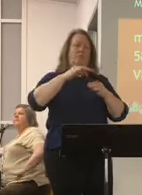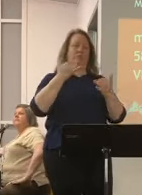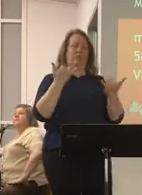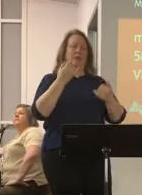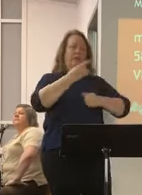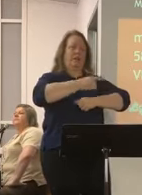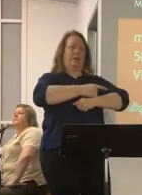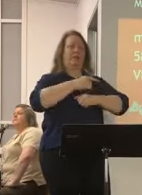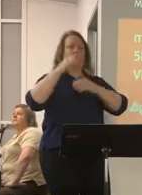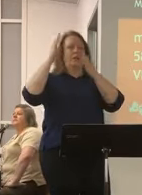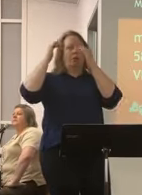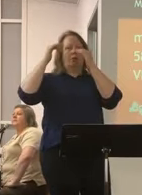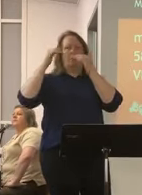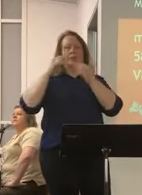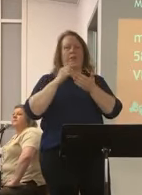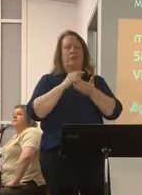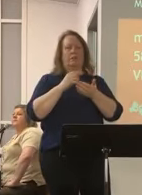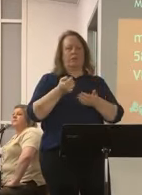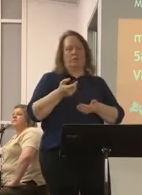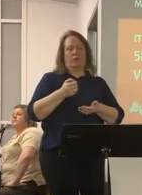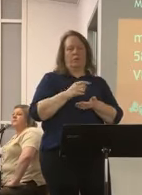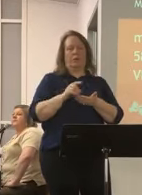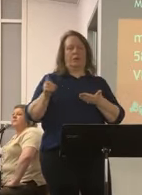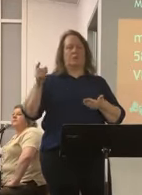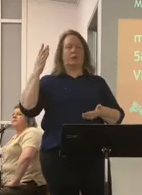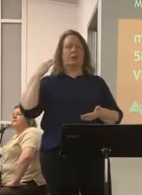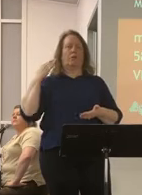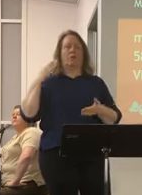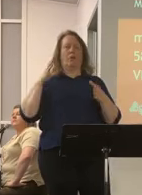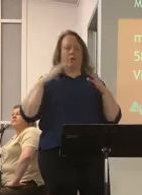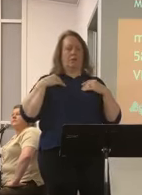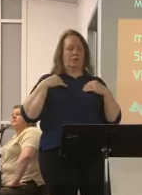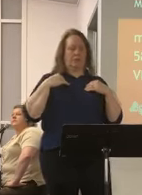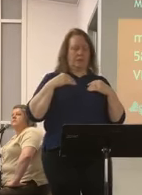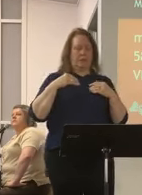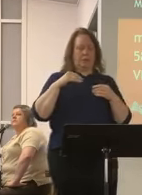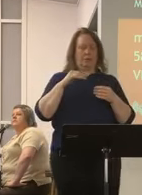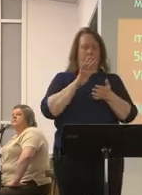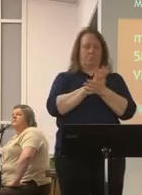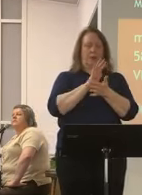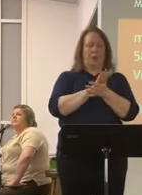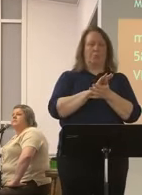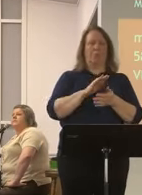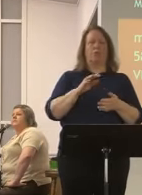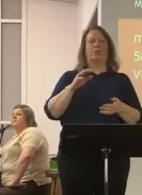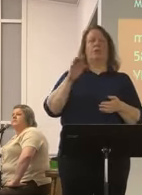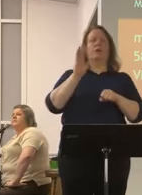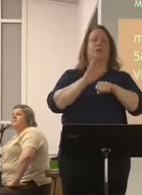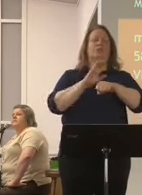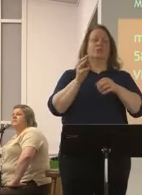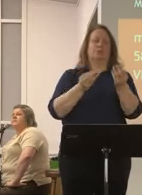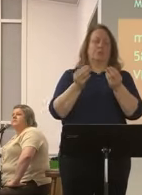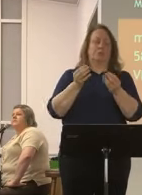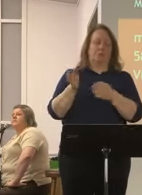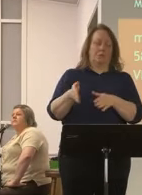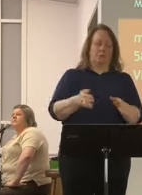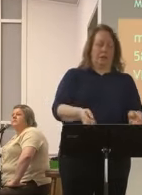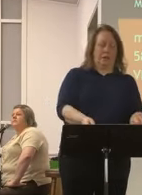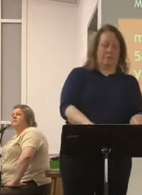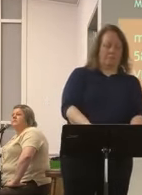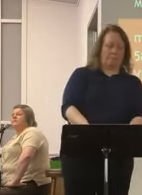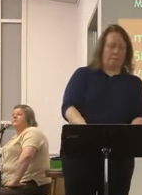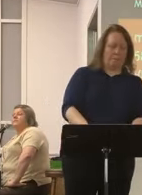today. Hopefully a couple of weeks ago you received a copy of the church ministry plan. This includes information about the health